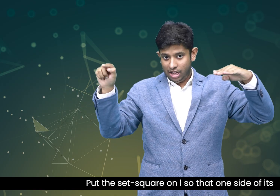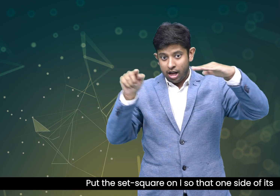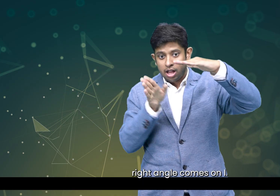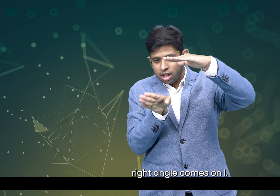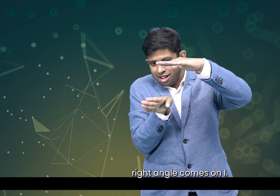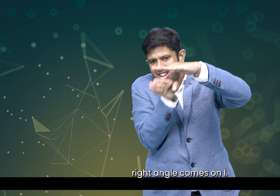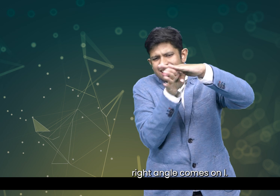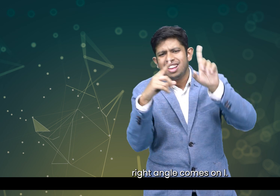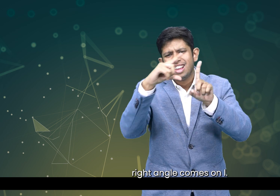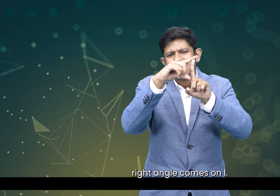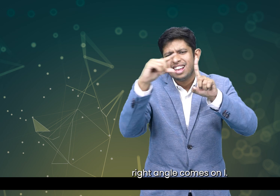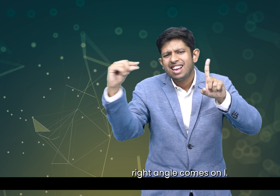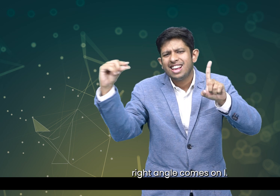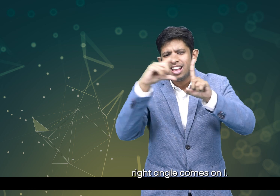of its right angle comes on L.